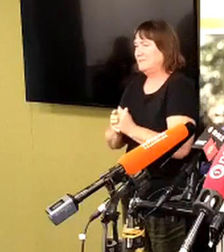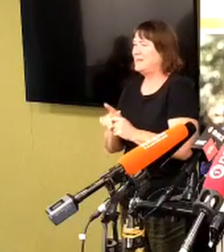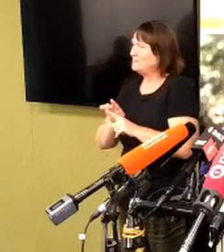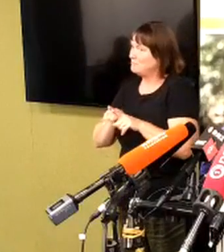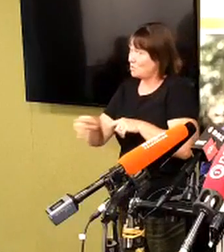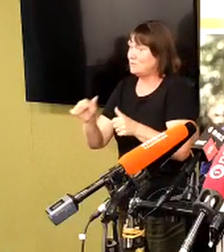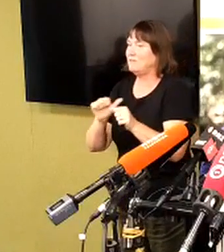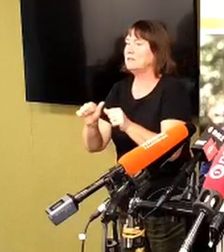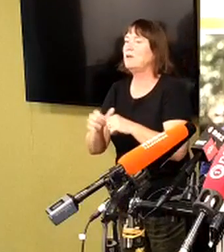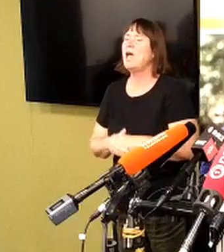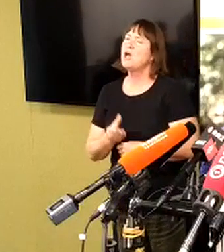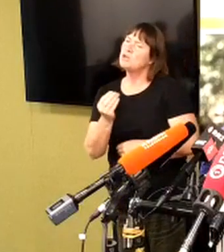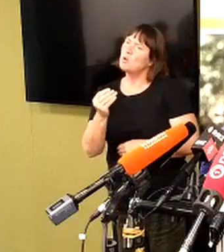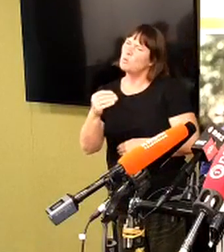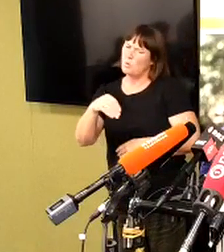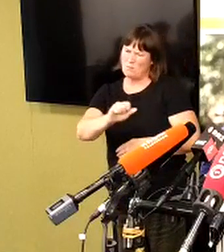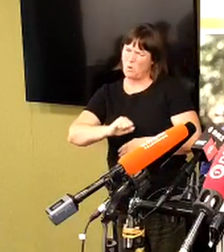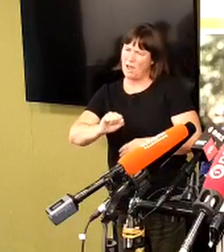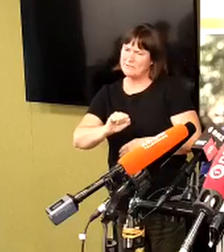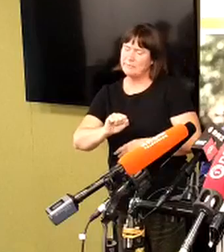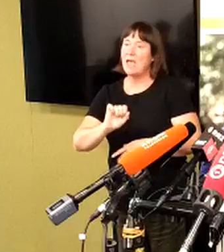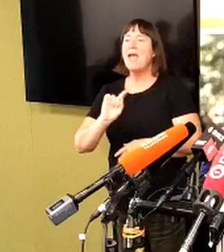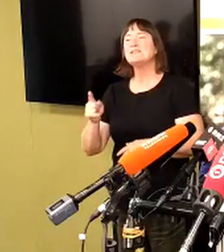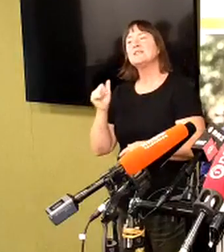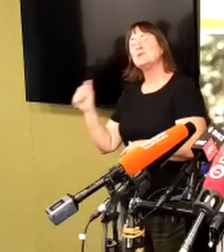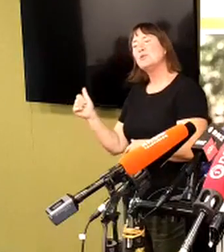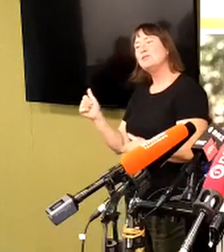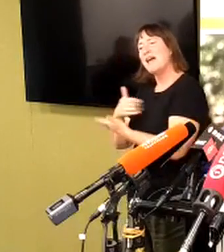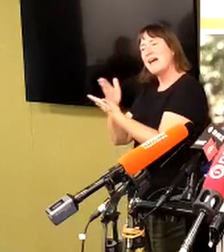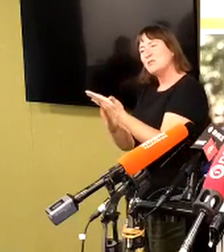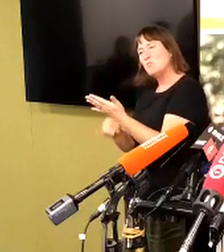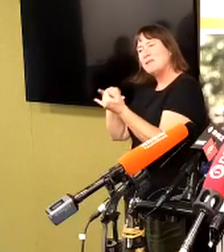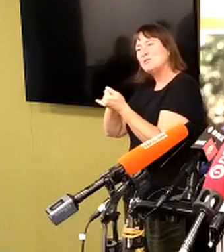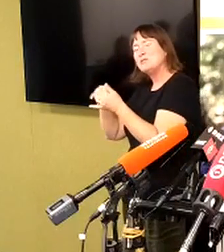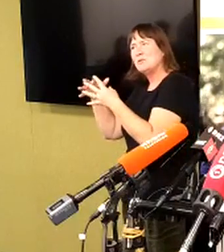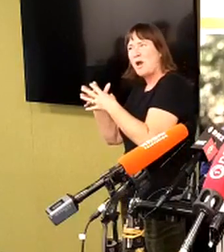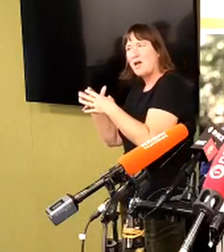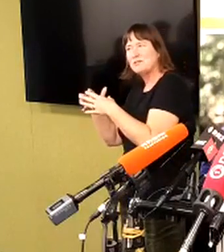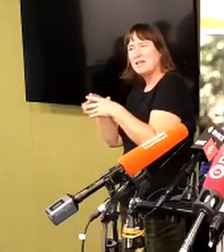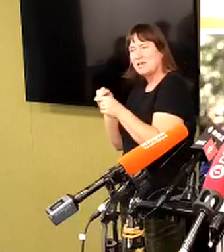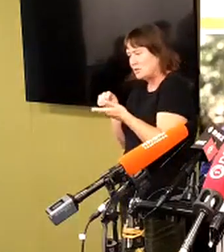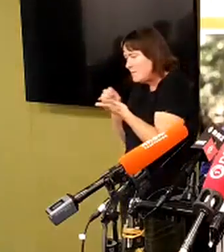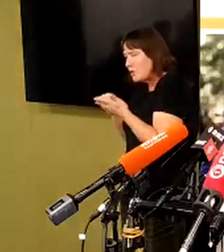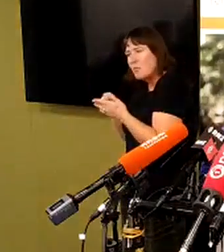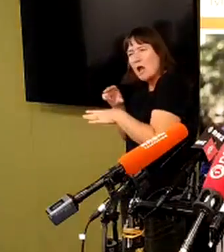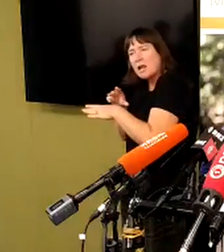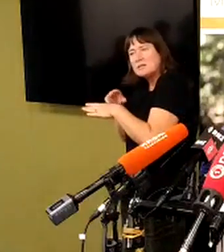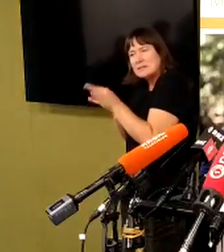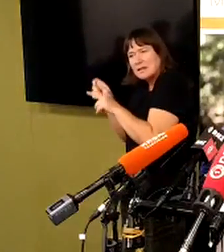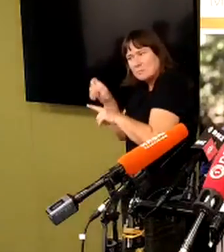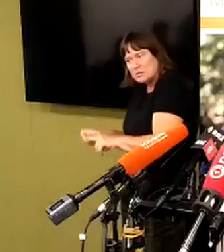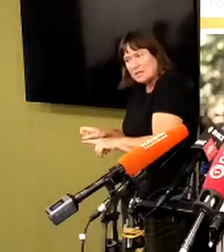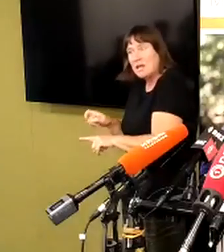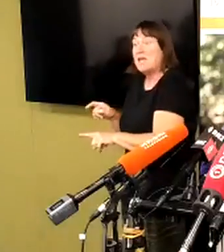is, rather than wet wipes, and I think there was a really good article by Susie Wiles, who's the microbiologist, a few days ago about how to